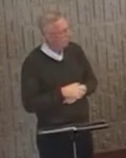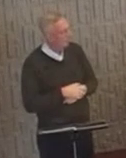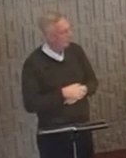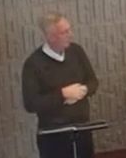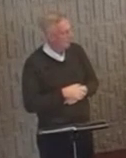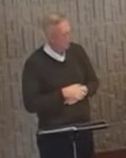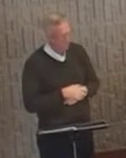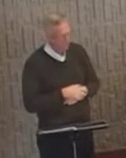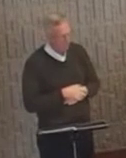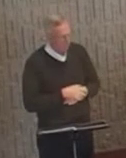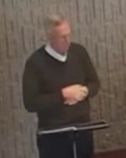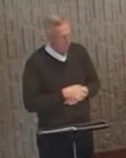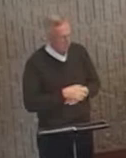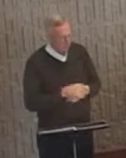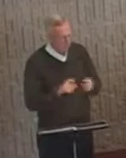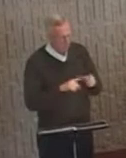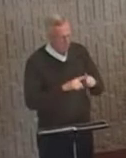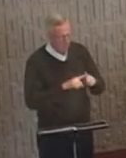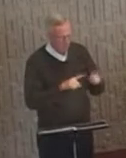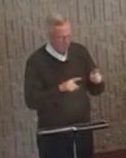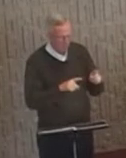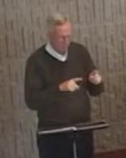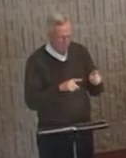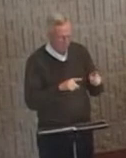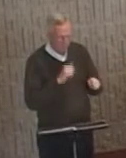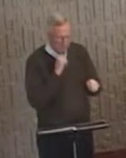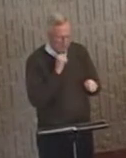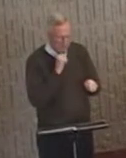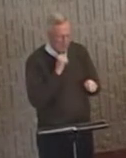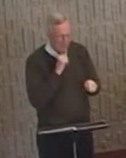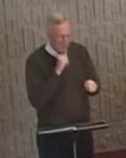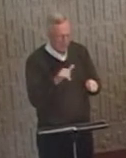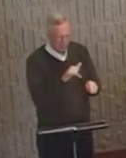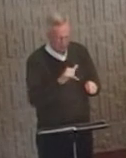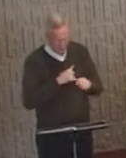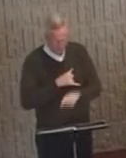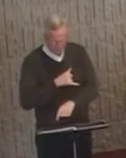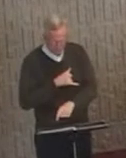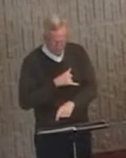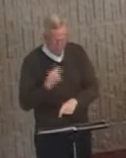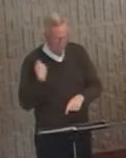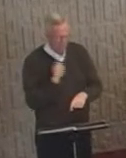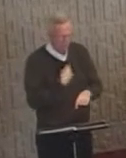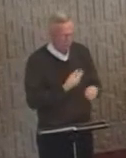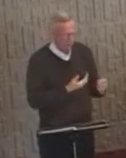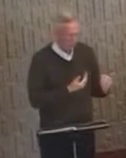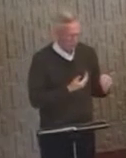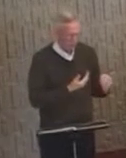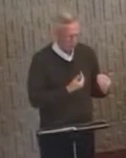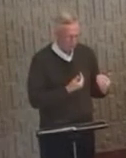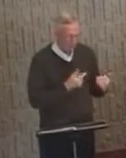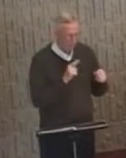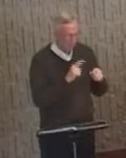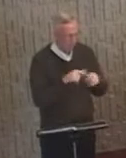but unlike Zacchaeus, hesitate to